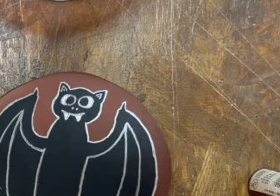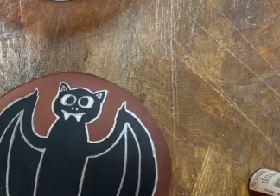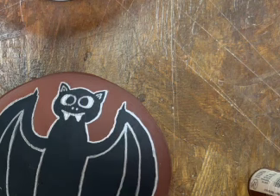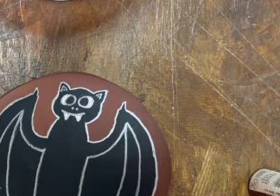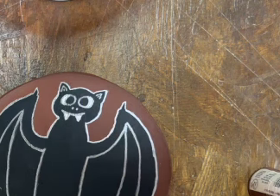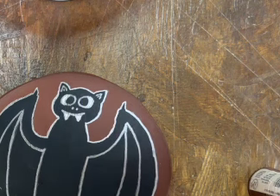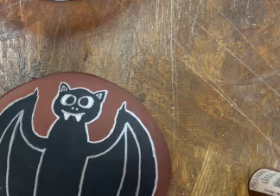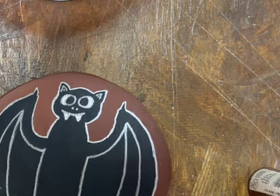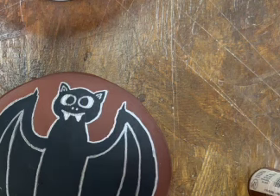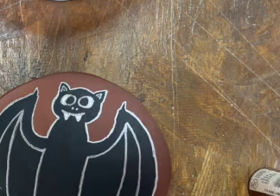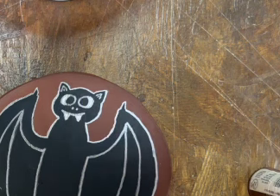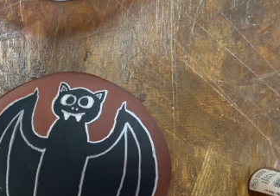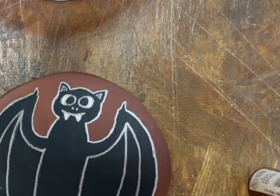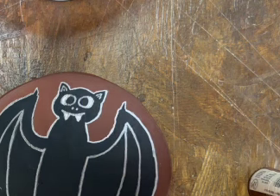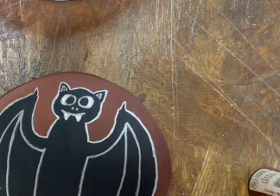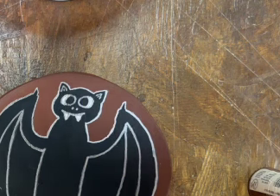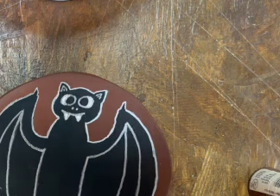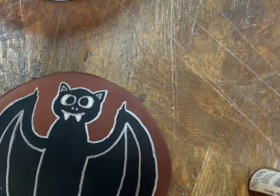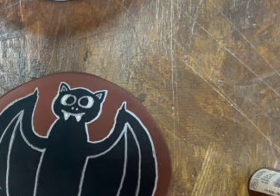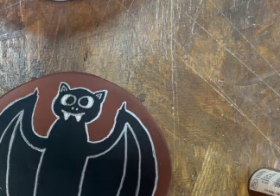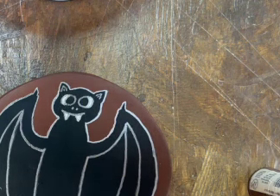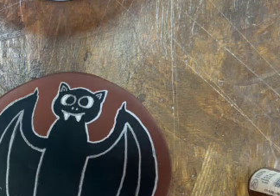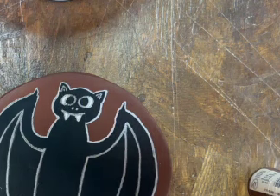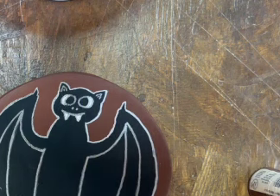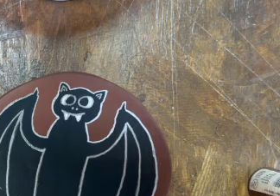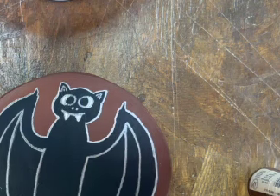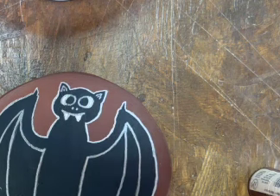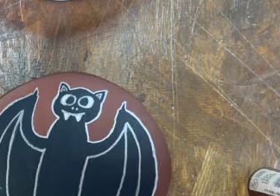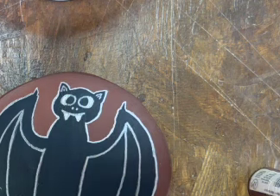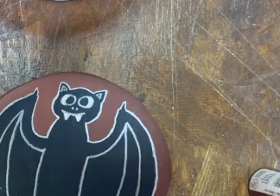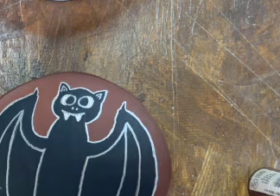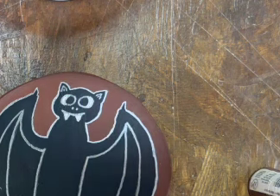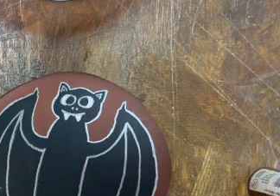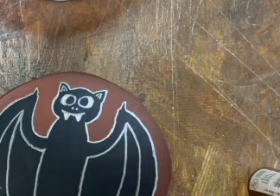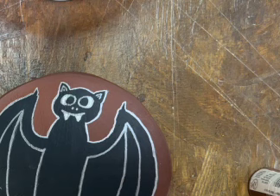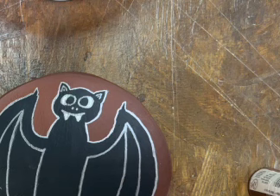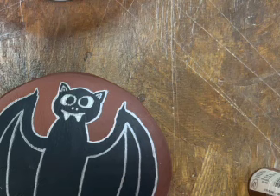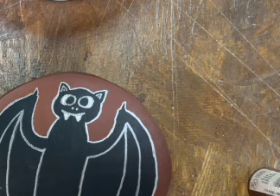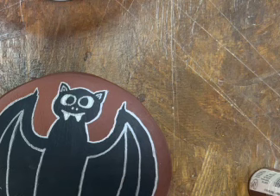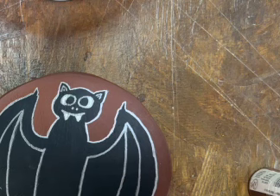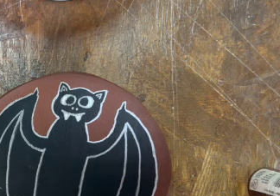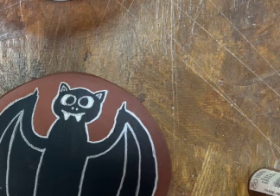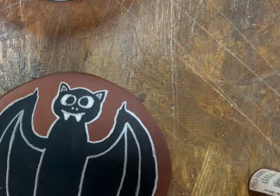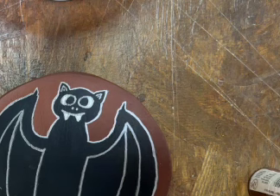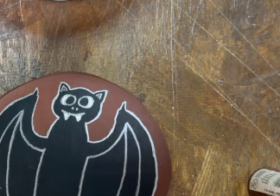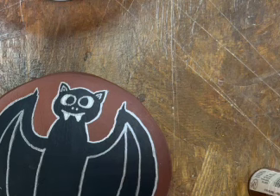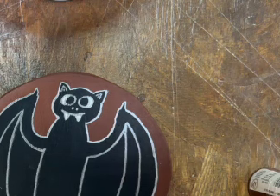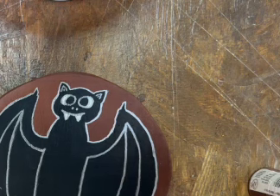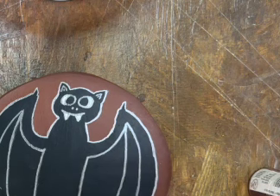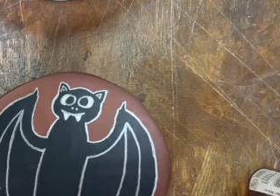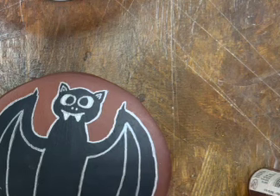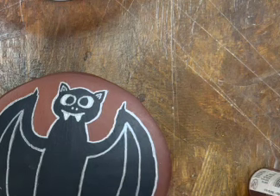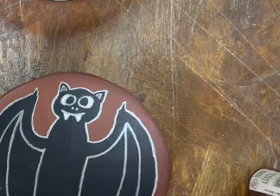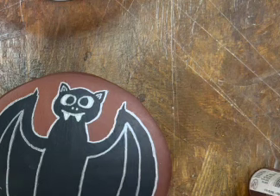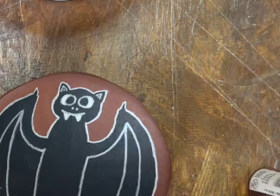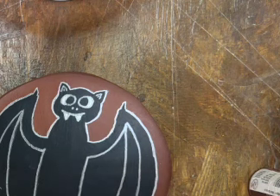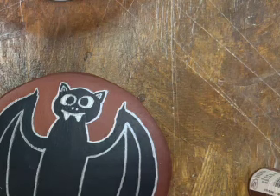paint off, which is absolutely possible and very easy to do, actually.